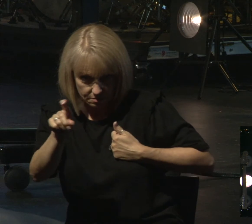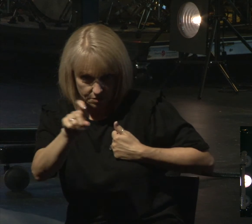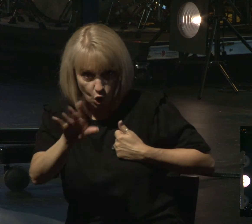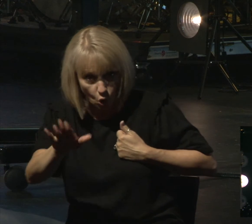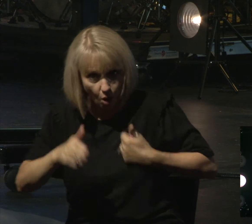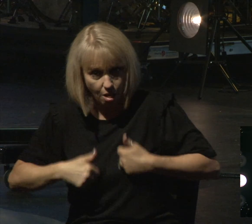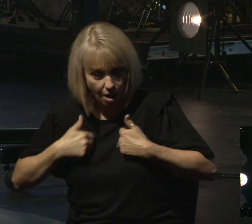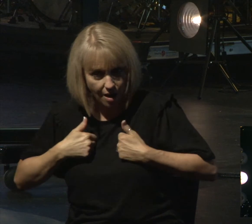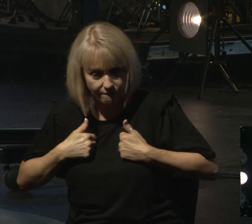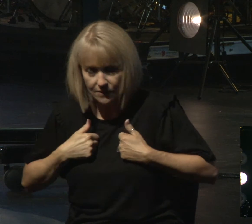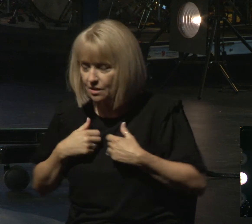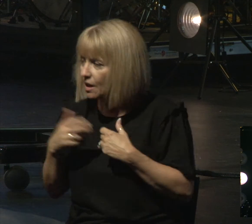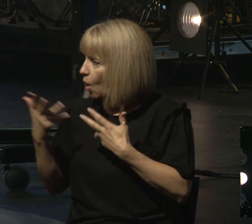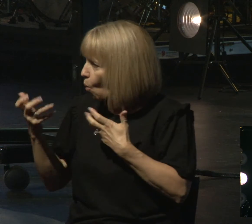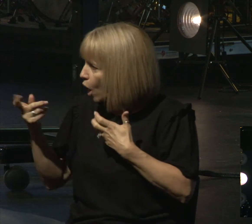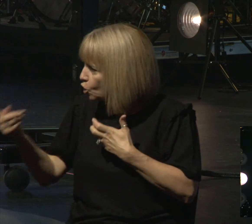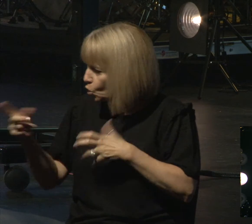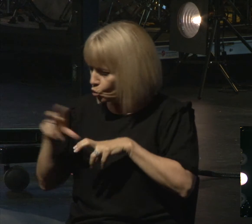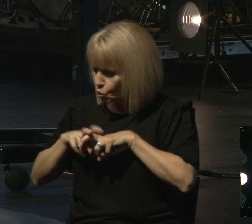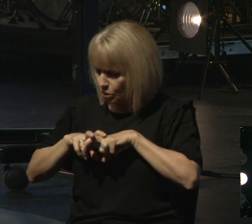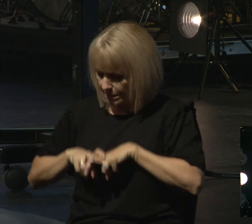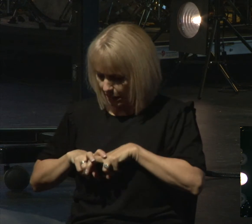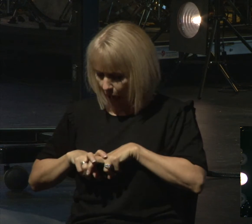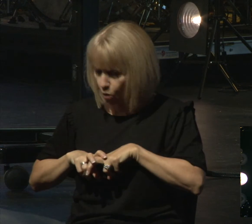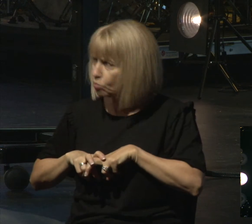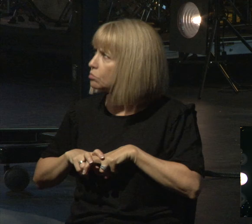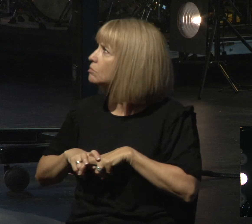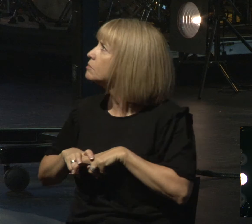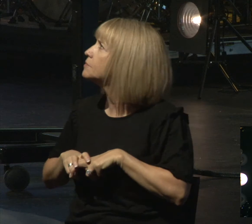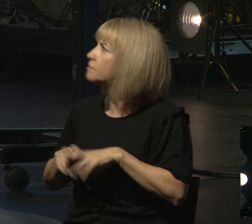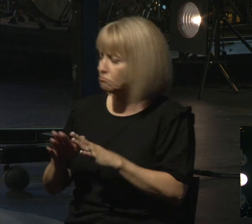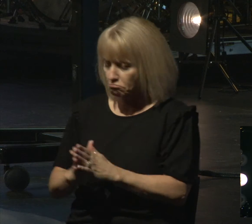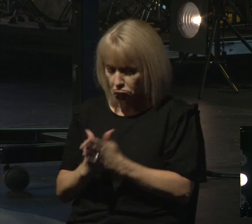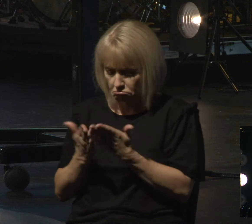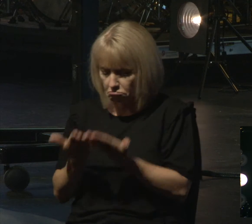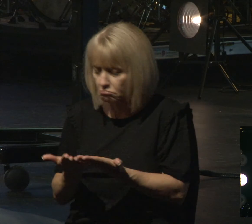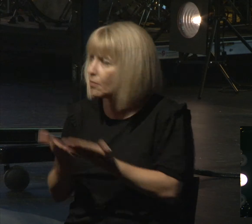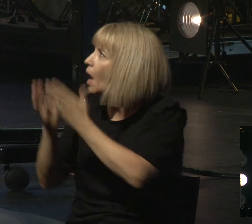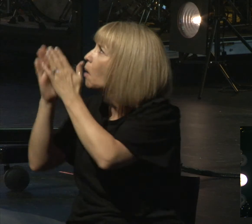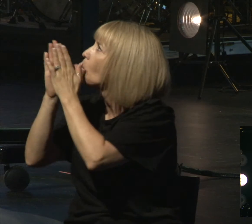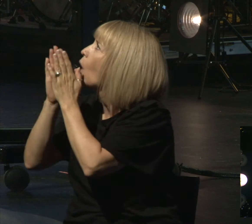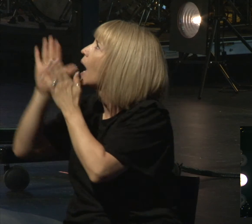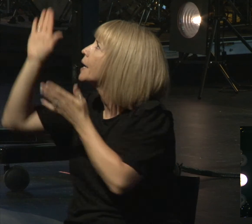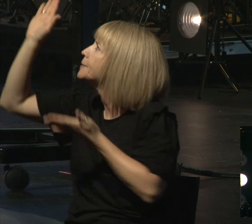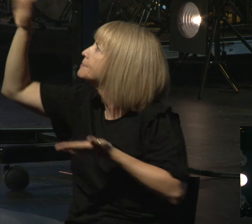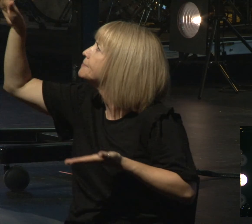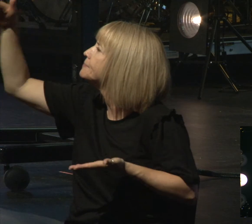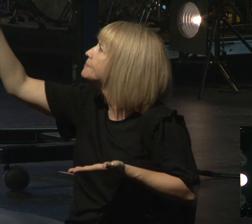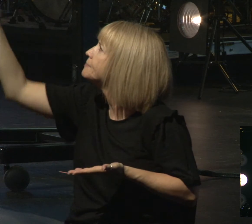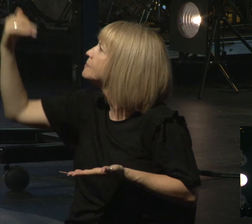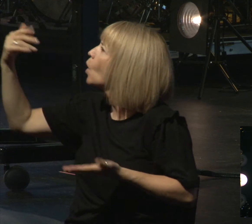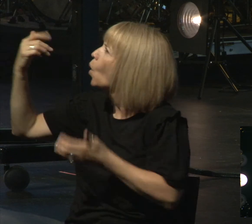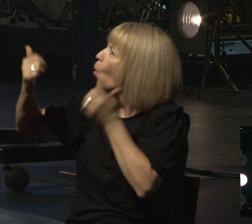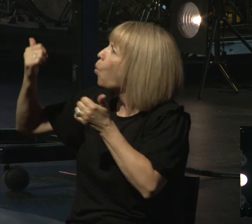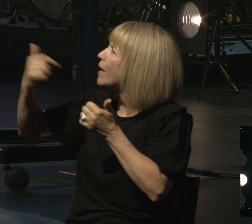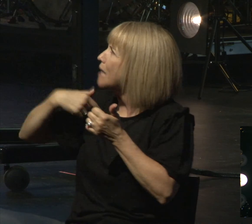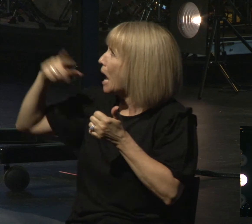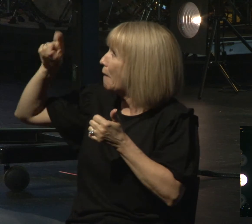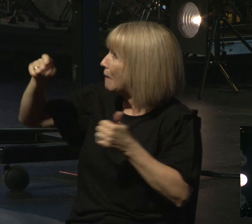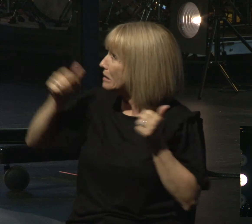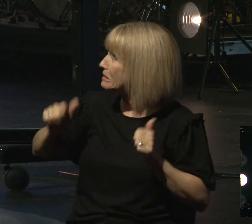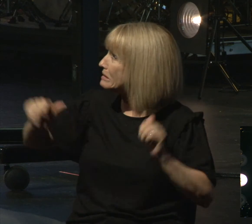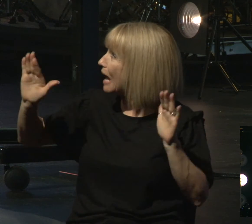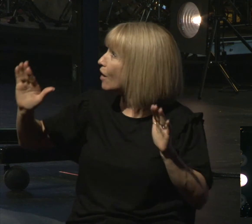in prayer, sit down with the scriptures and say, Jesus, what part of my life do I need to give over to you first? Like, help me